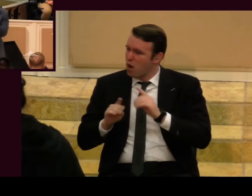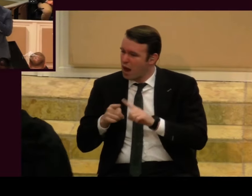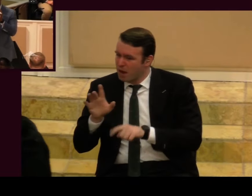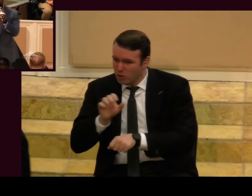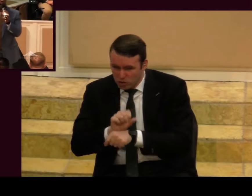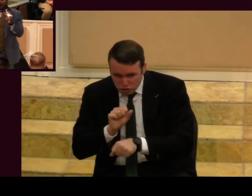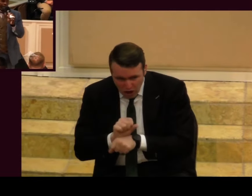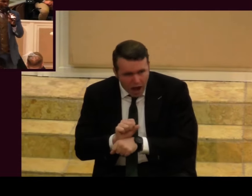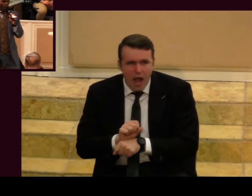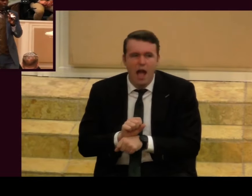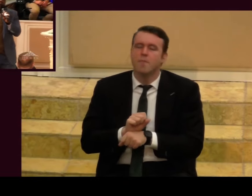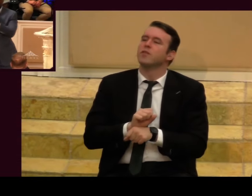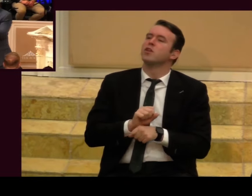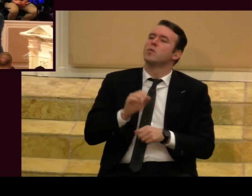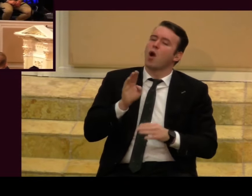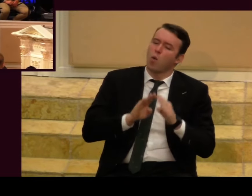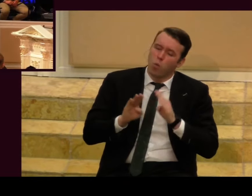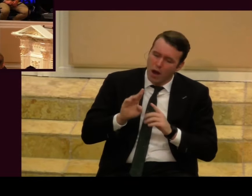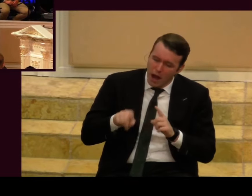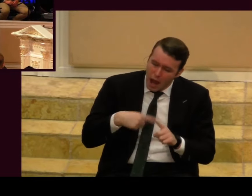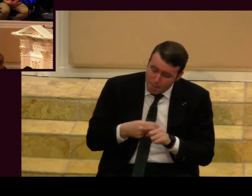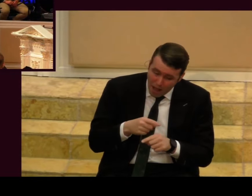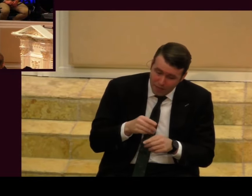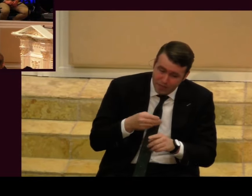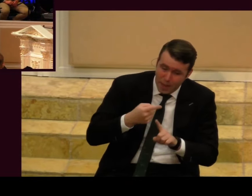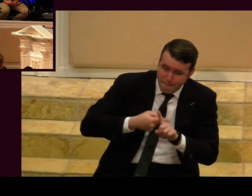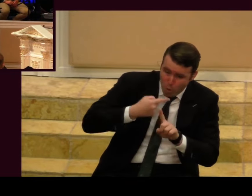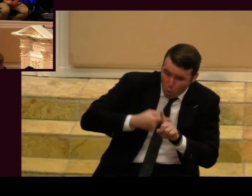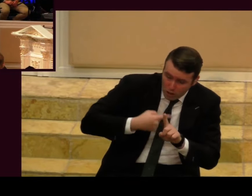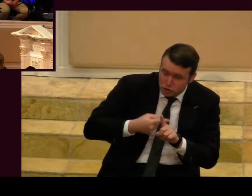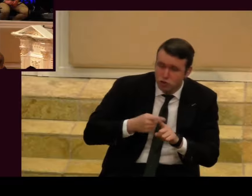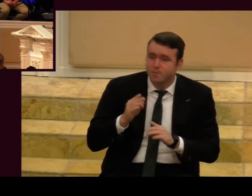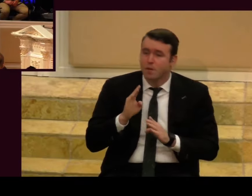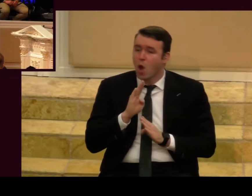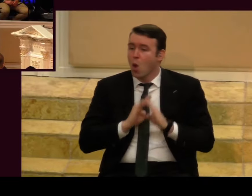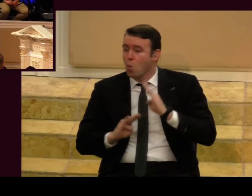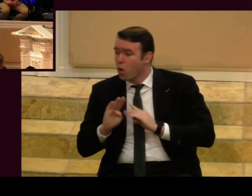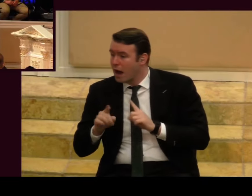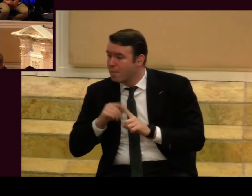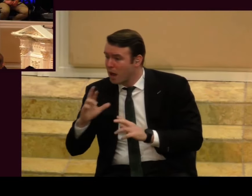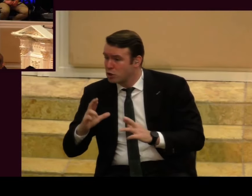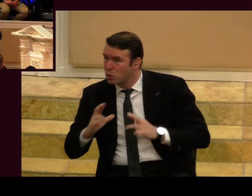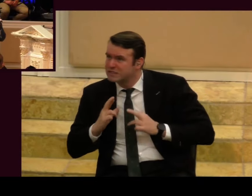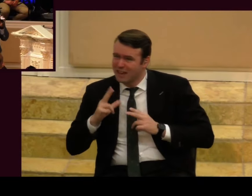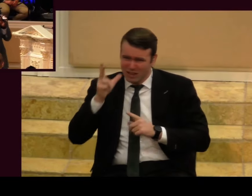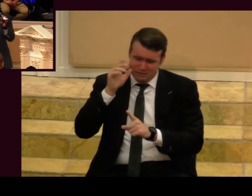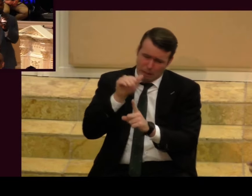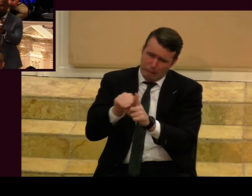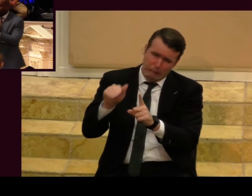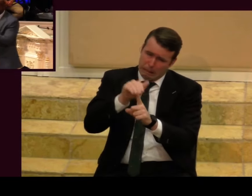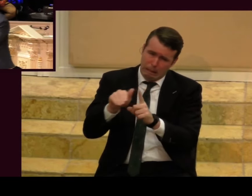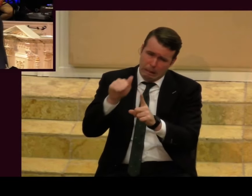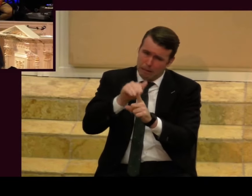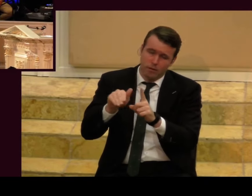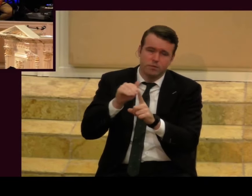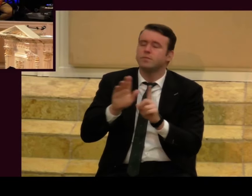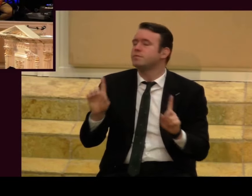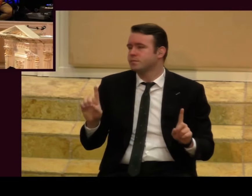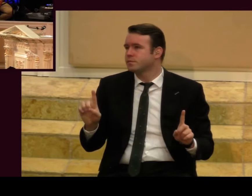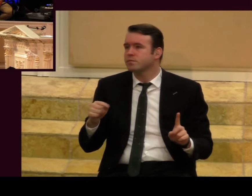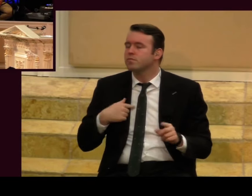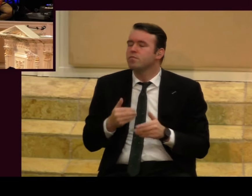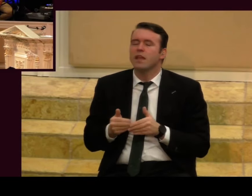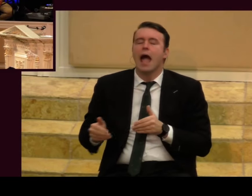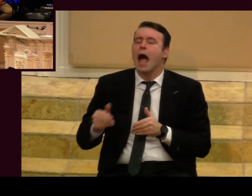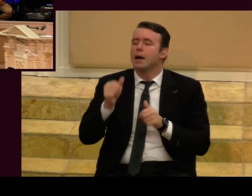be worried about the job, come on, you need to be worried about the mortgage, you need to be worried about your retirement plan. Hey man,